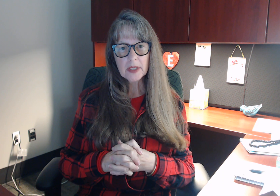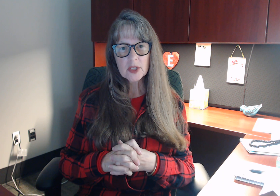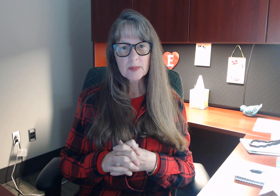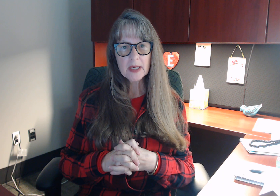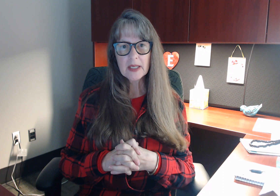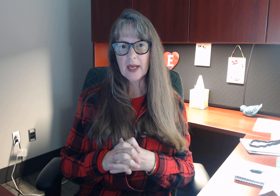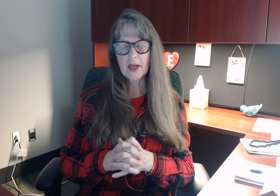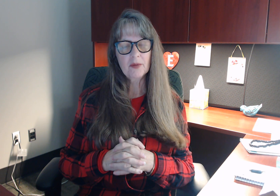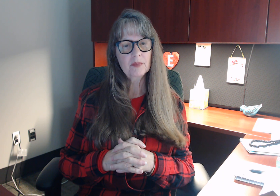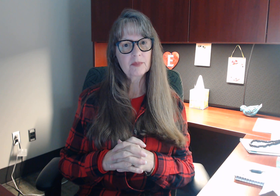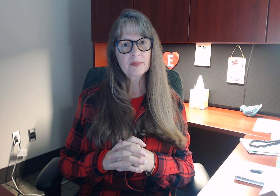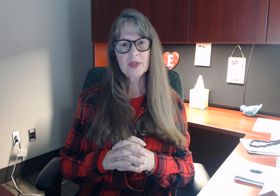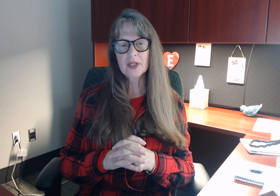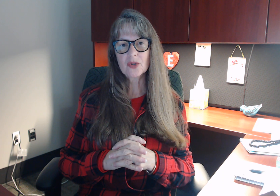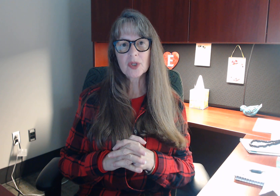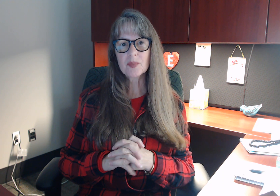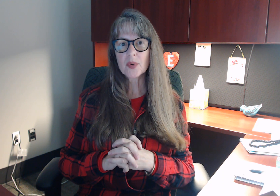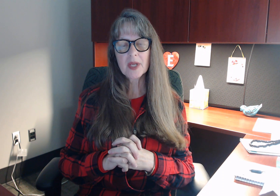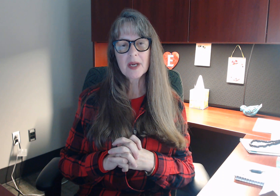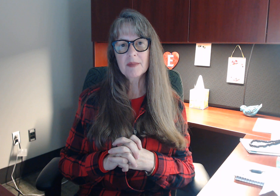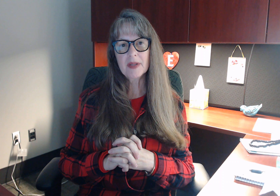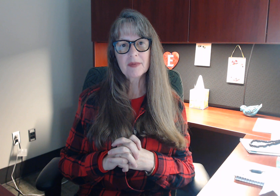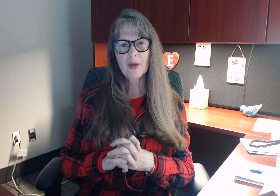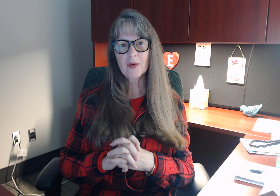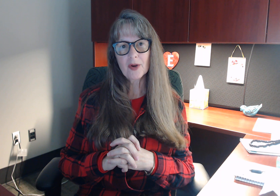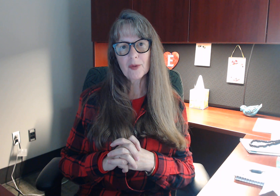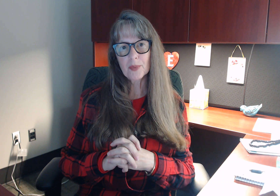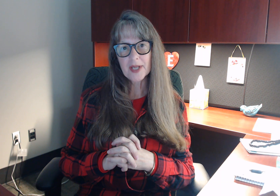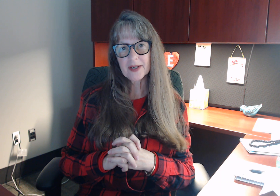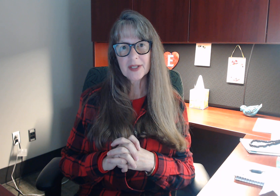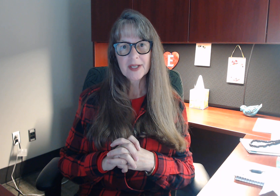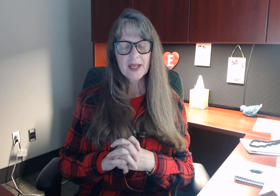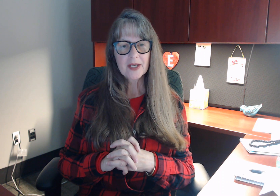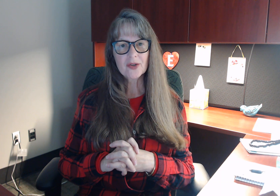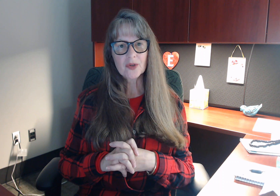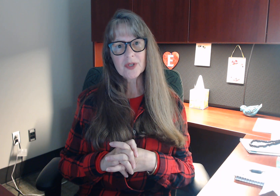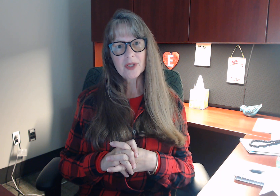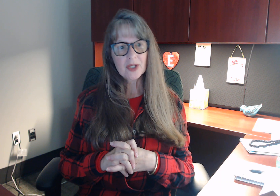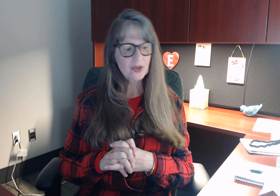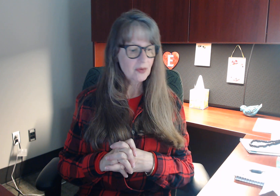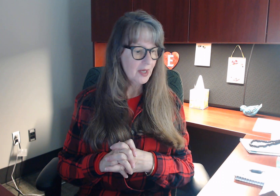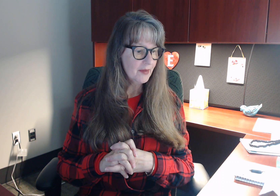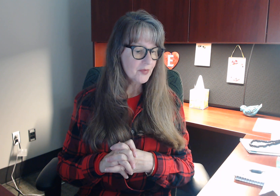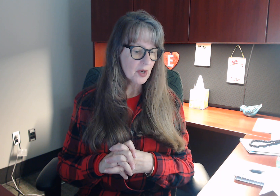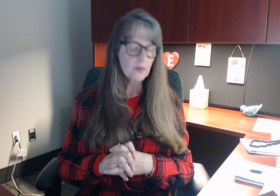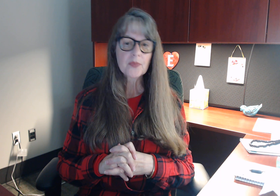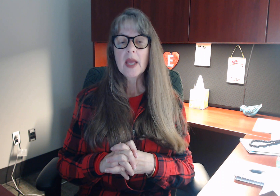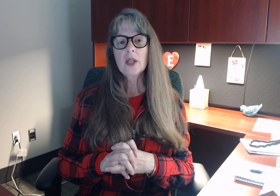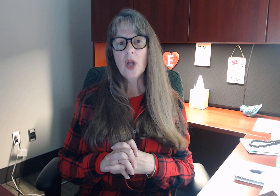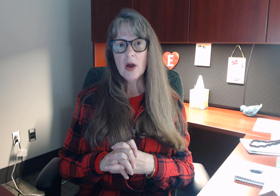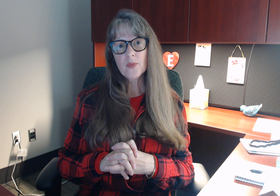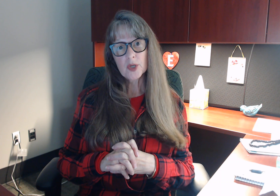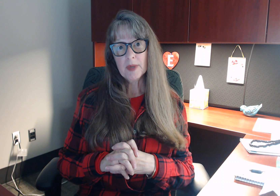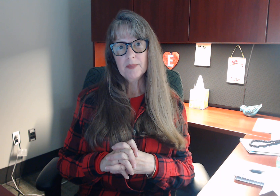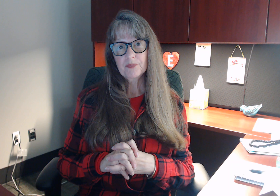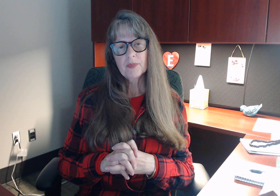policemen. I tend to support them, and they're there to protect and to service, and they do. So law enforcement, and